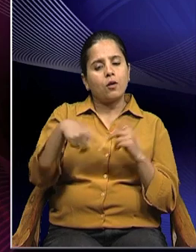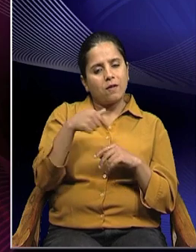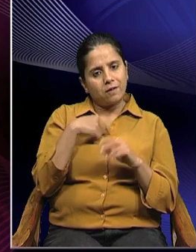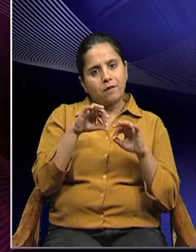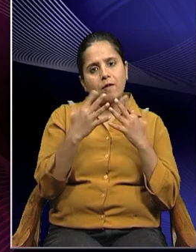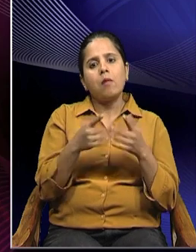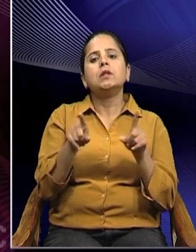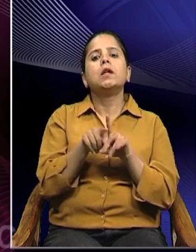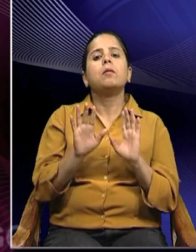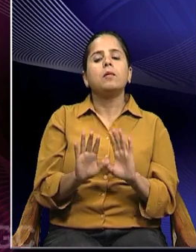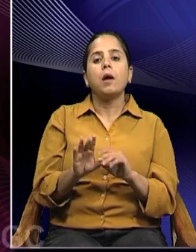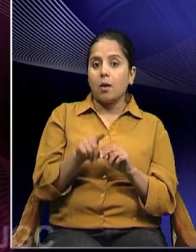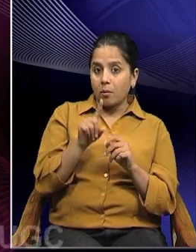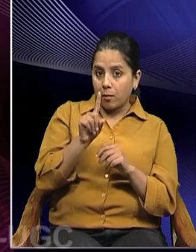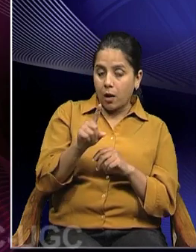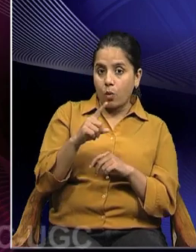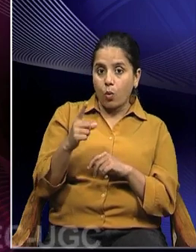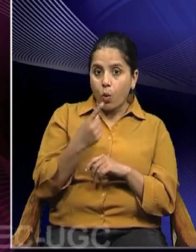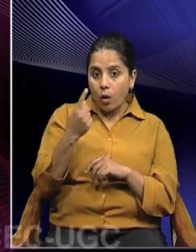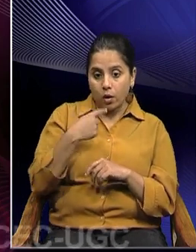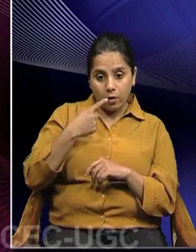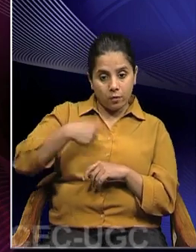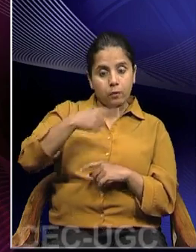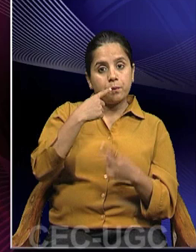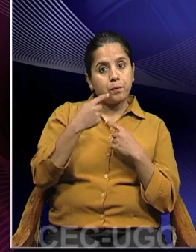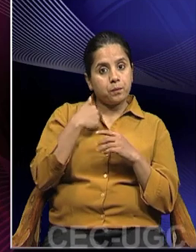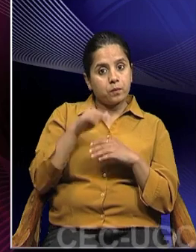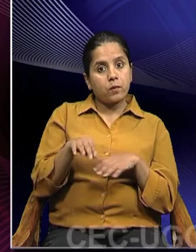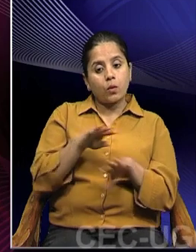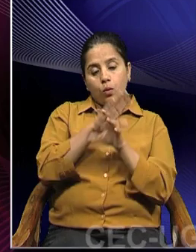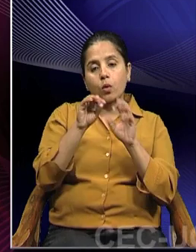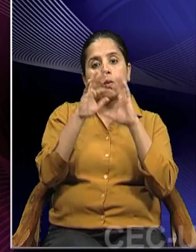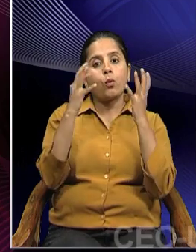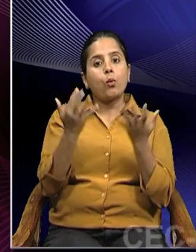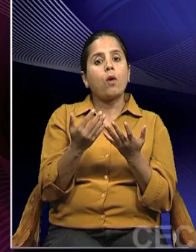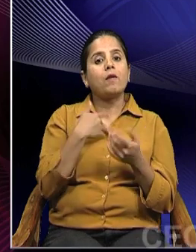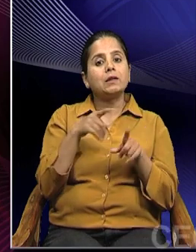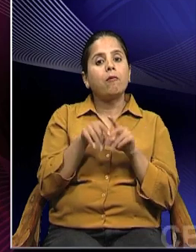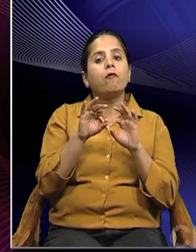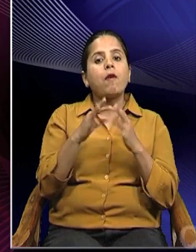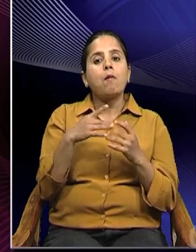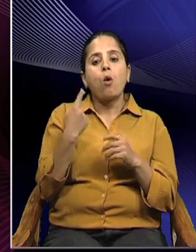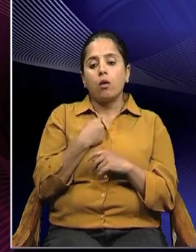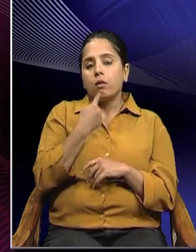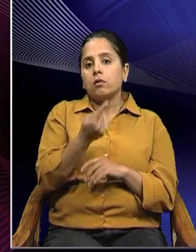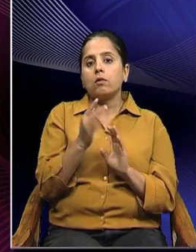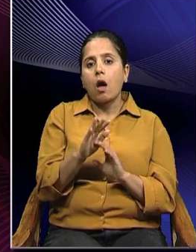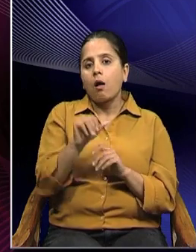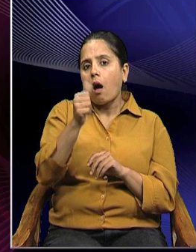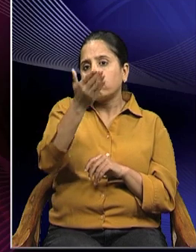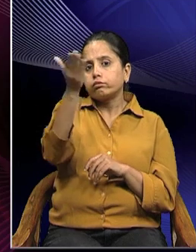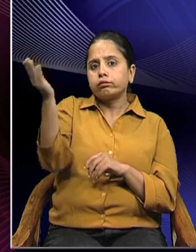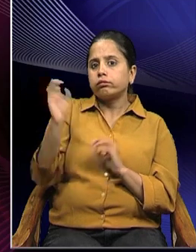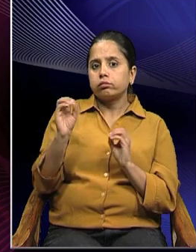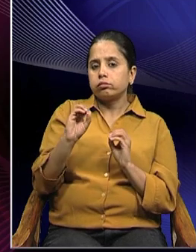family. So, it is only we who talk about considering the entire world as family. No other person